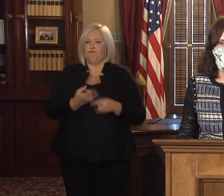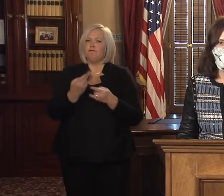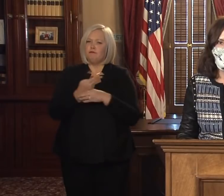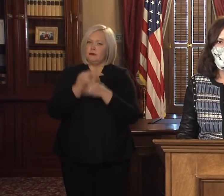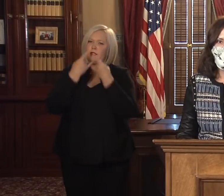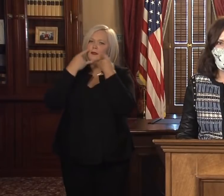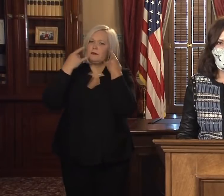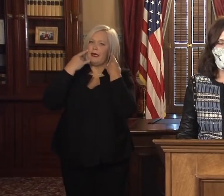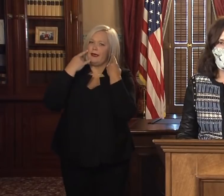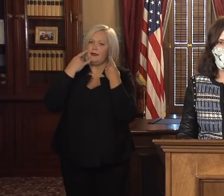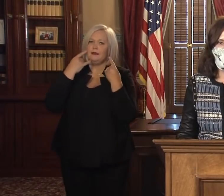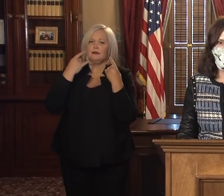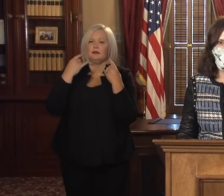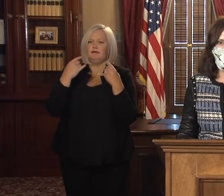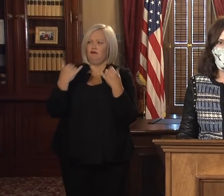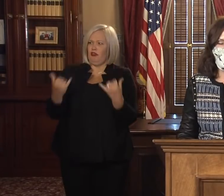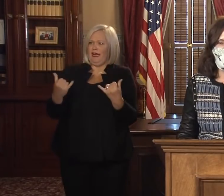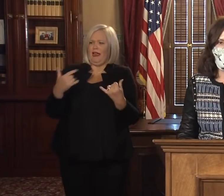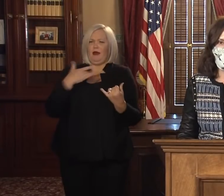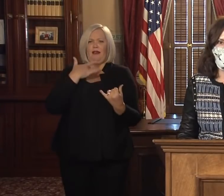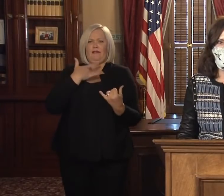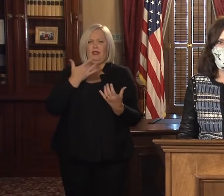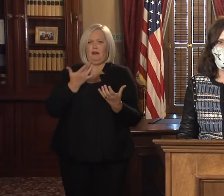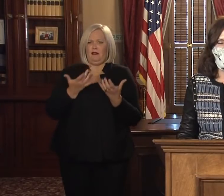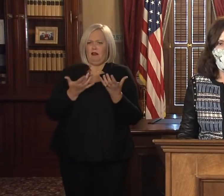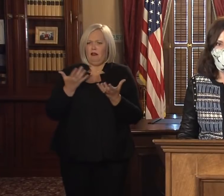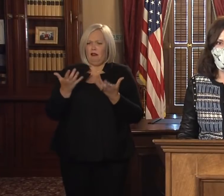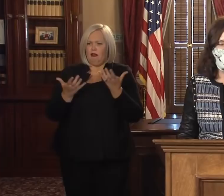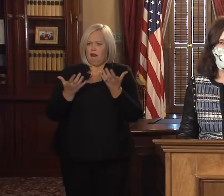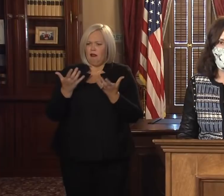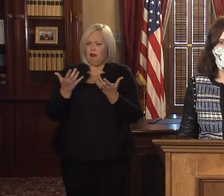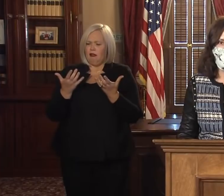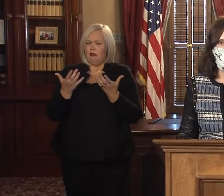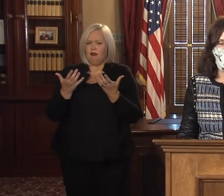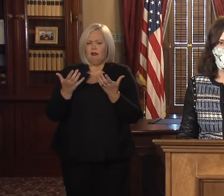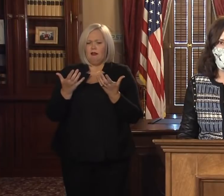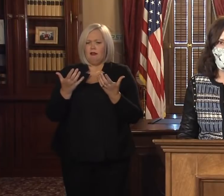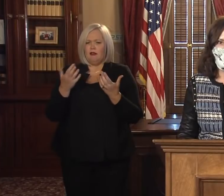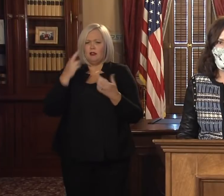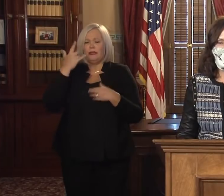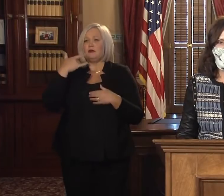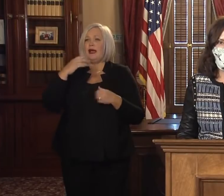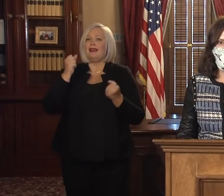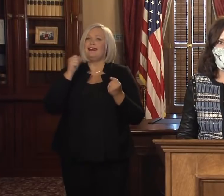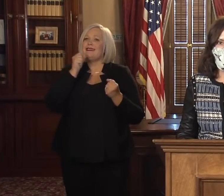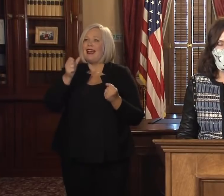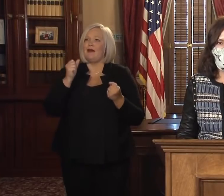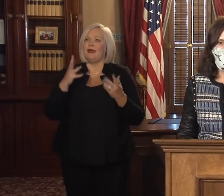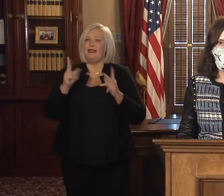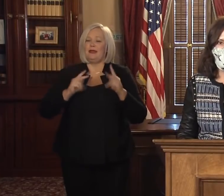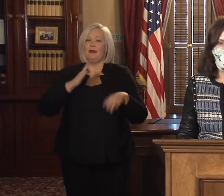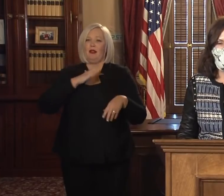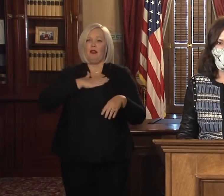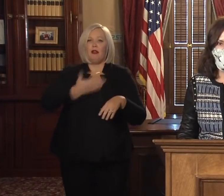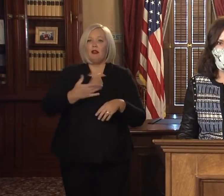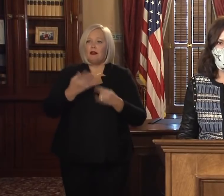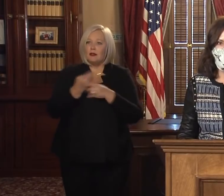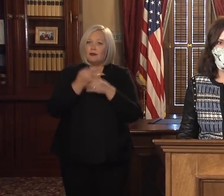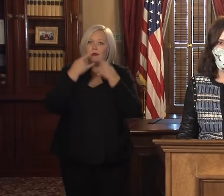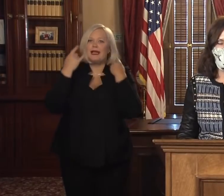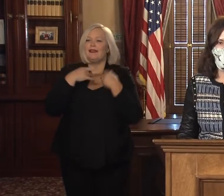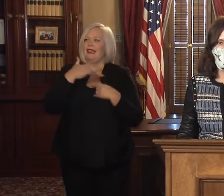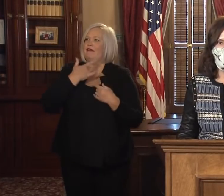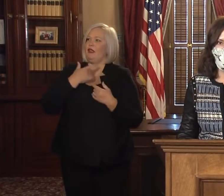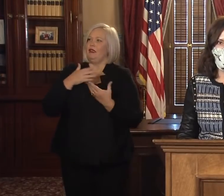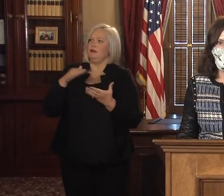way of us really, I think, all stepping up to this challenge. And so I welcome